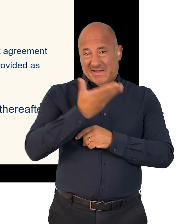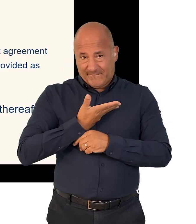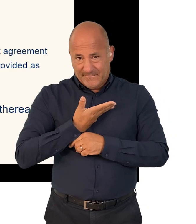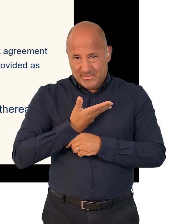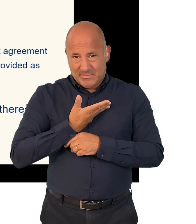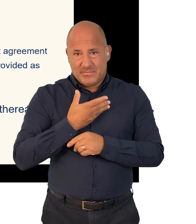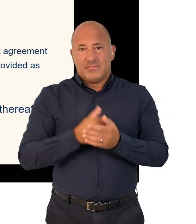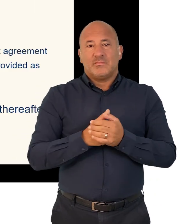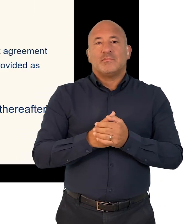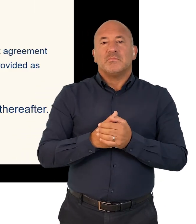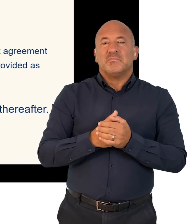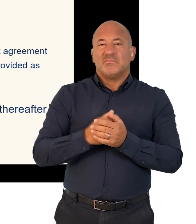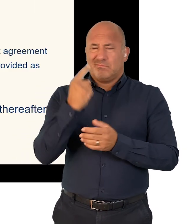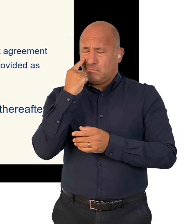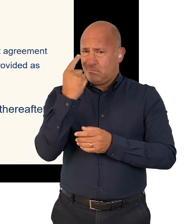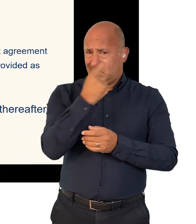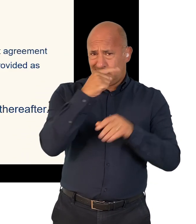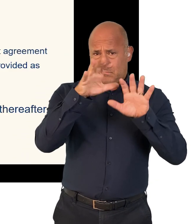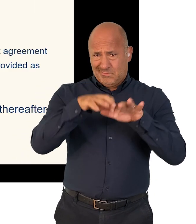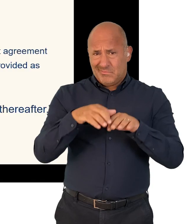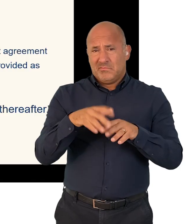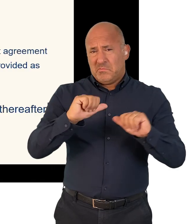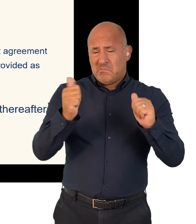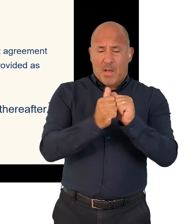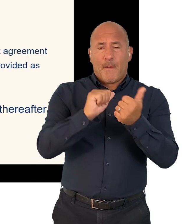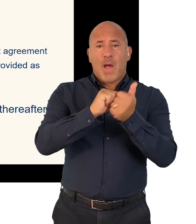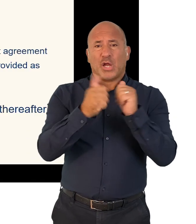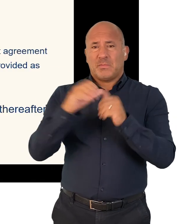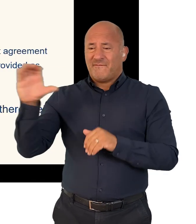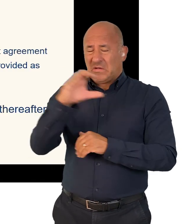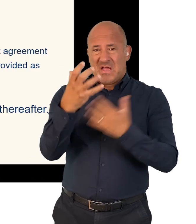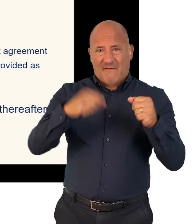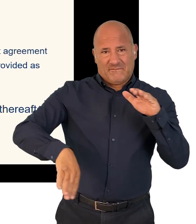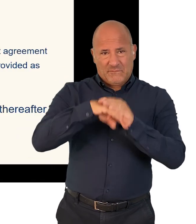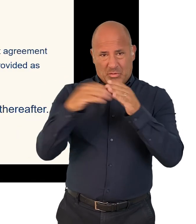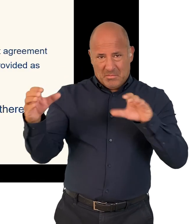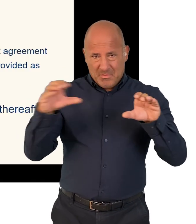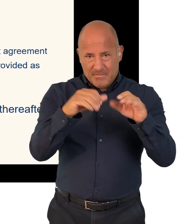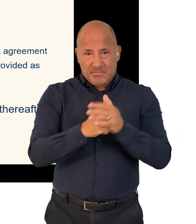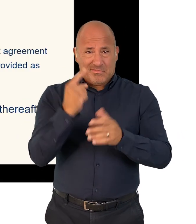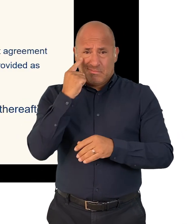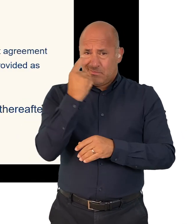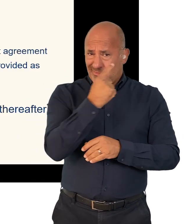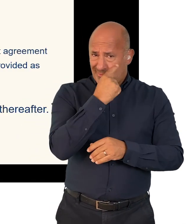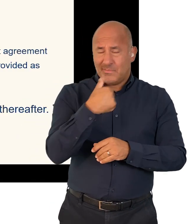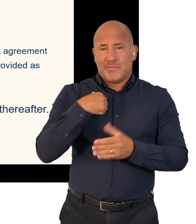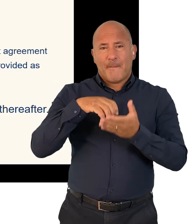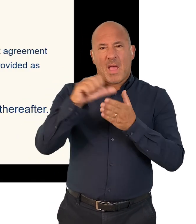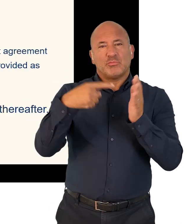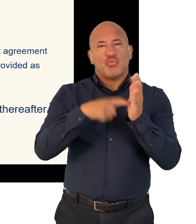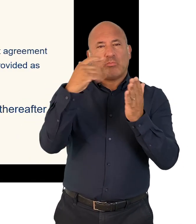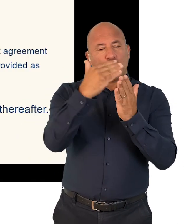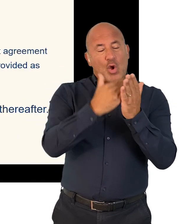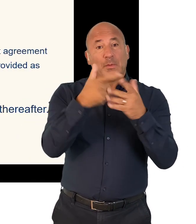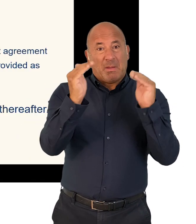details, provide written evidence of 100% confirmed partnership funding, provide evidence of having met